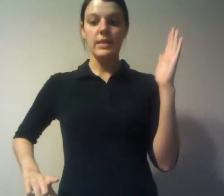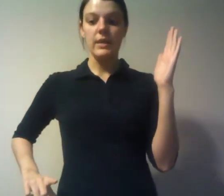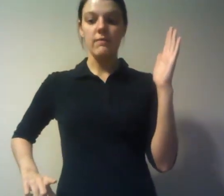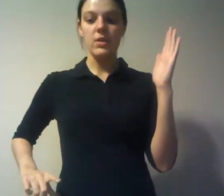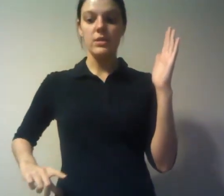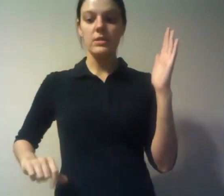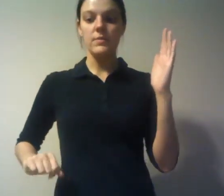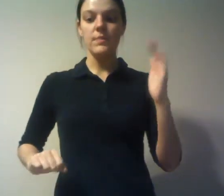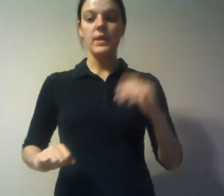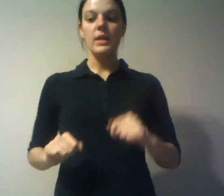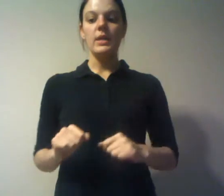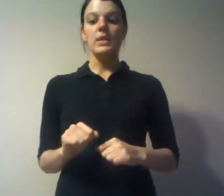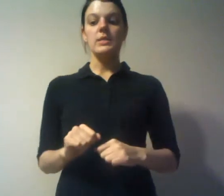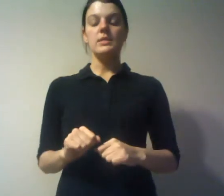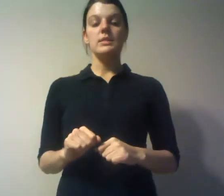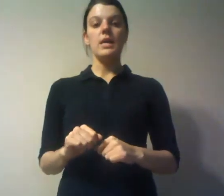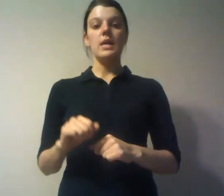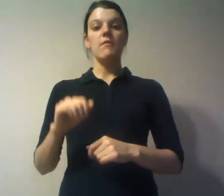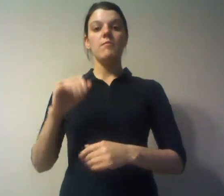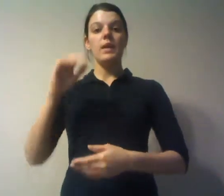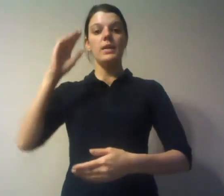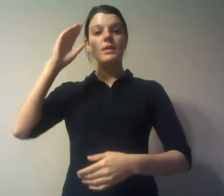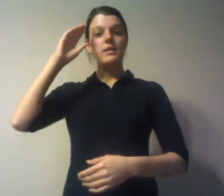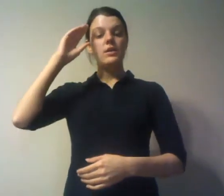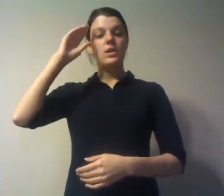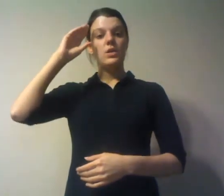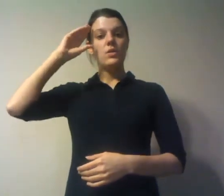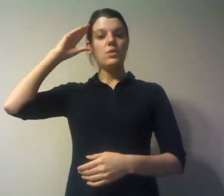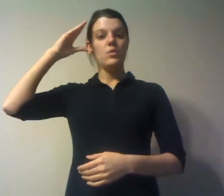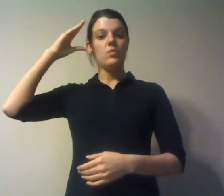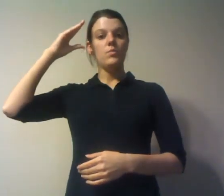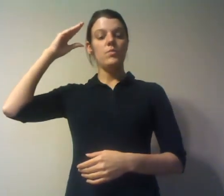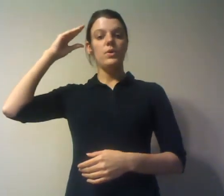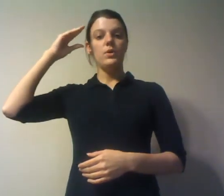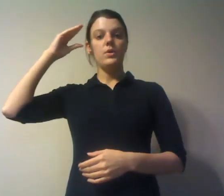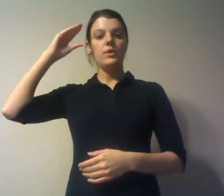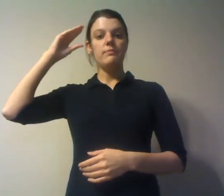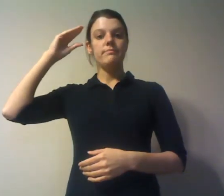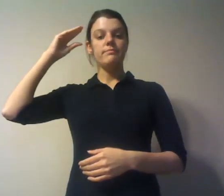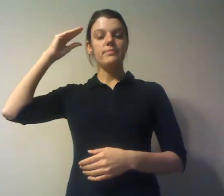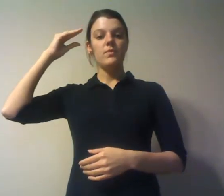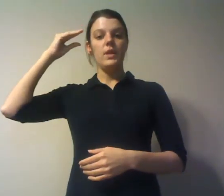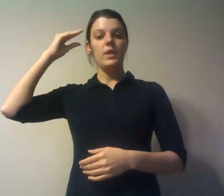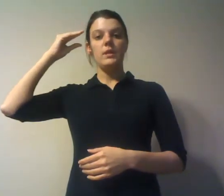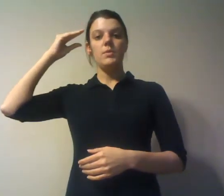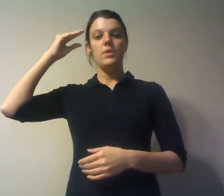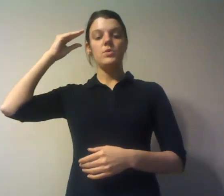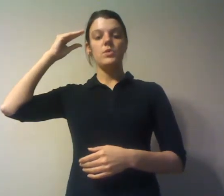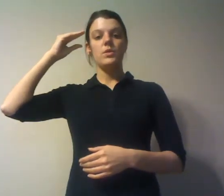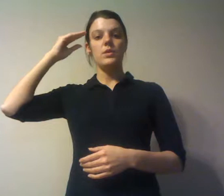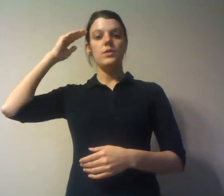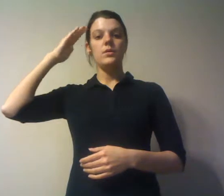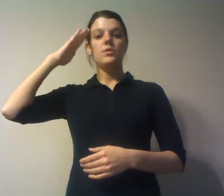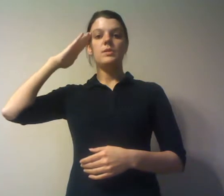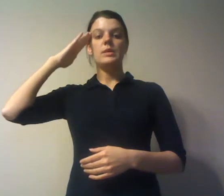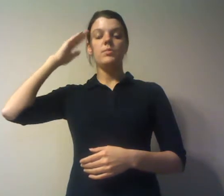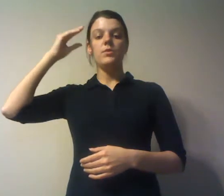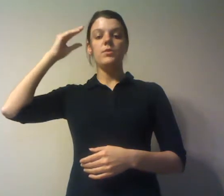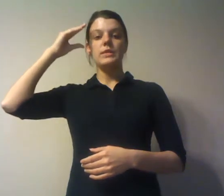second verse is Son of Man. You put your hand up here toward your temple, your right side